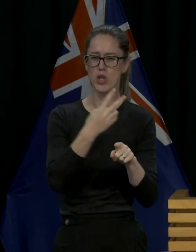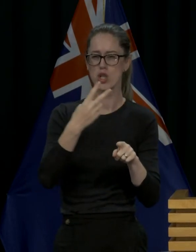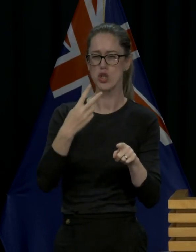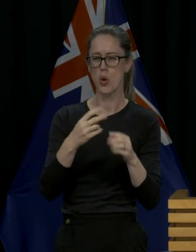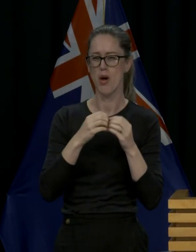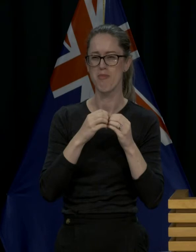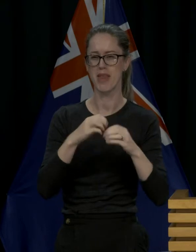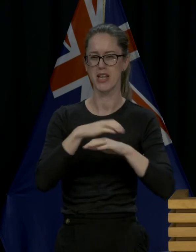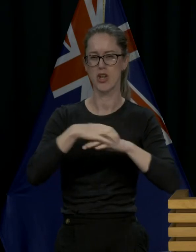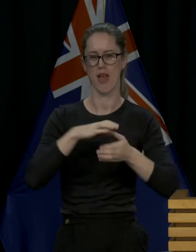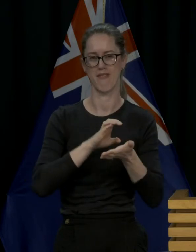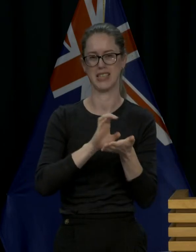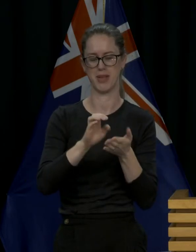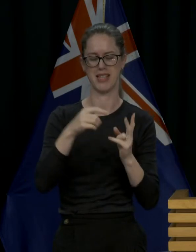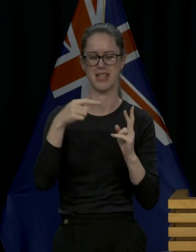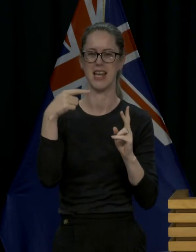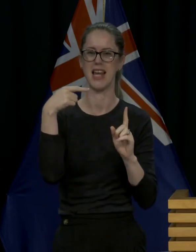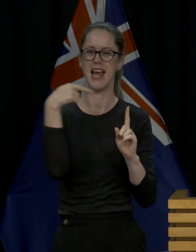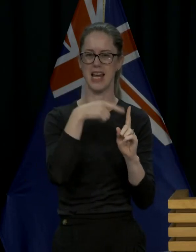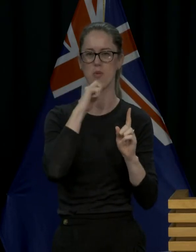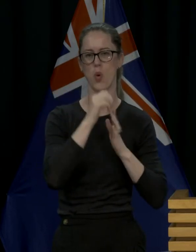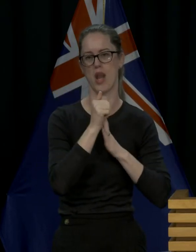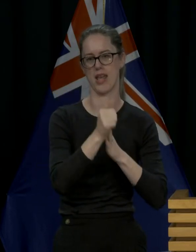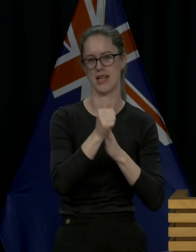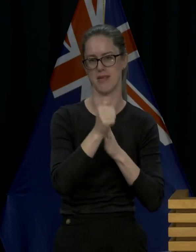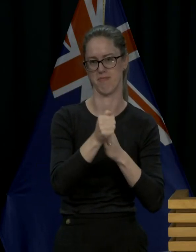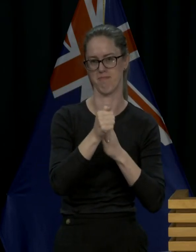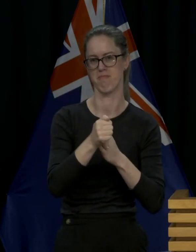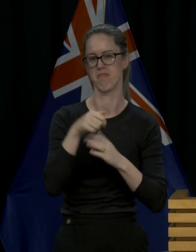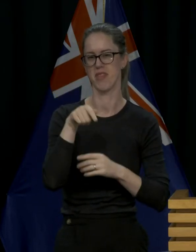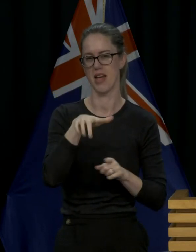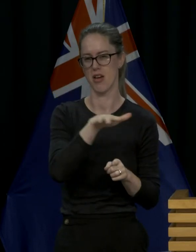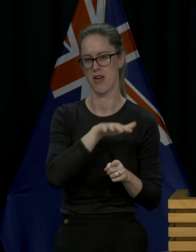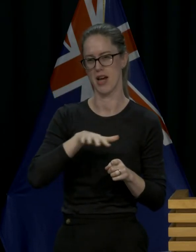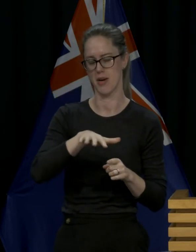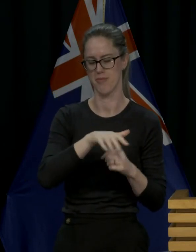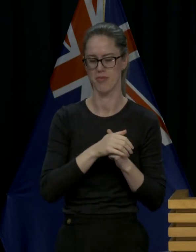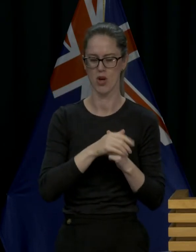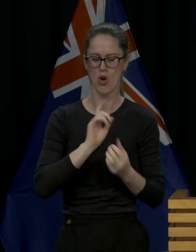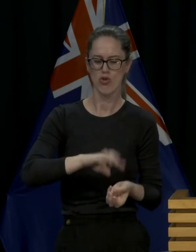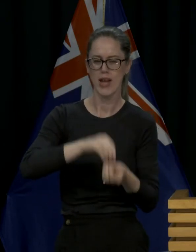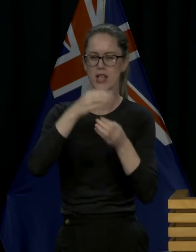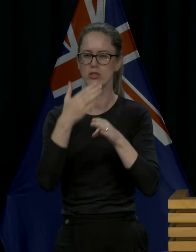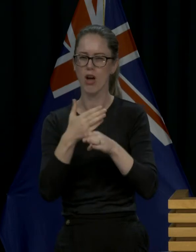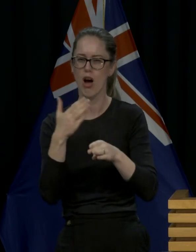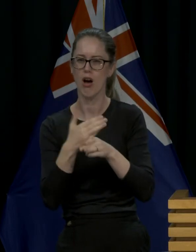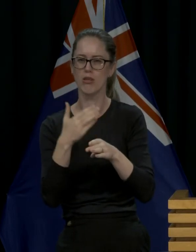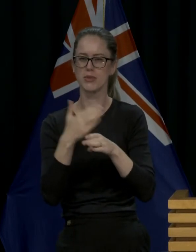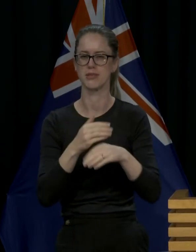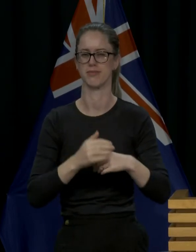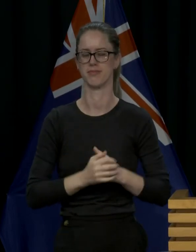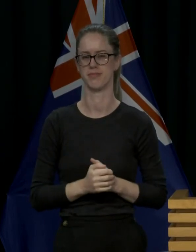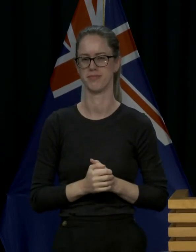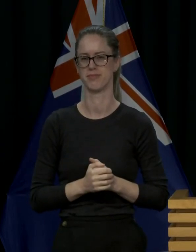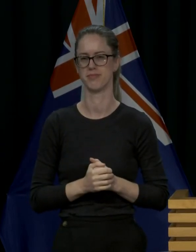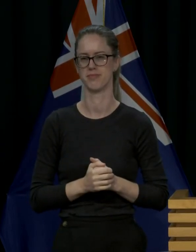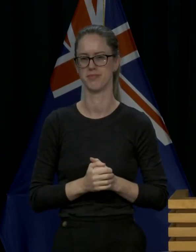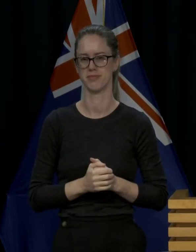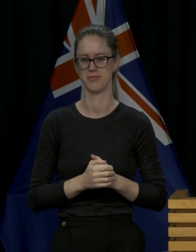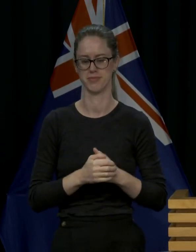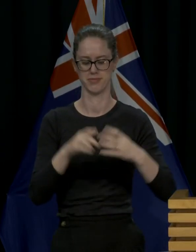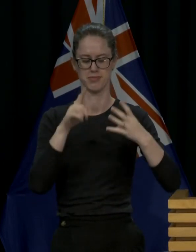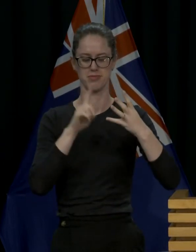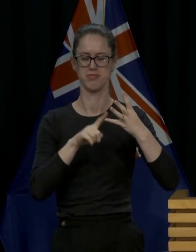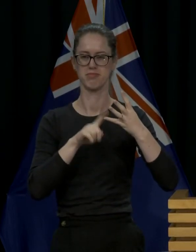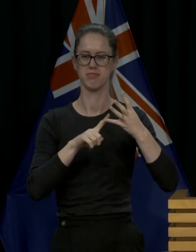billion investment into our country's infrastructure to create jobs and build back better. He will